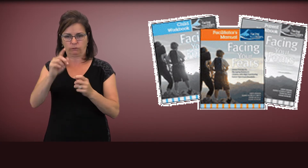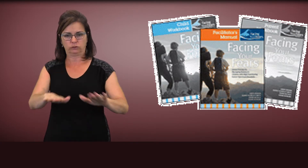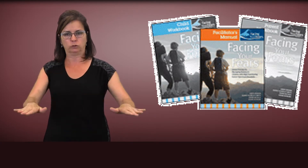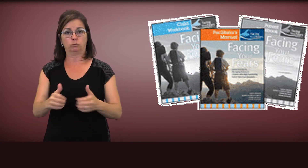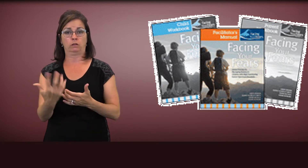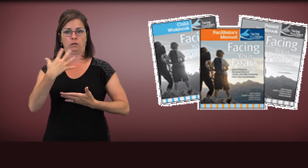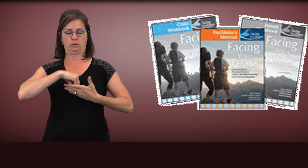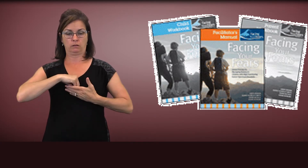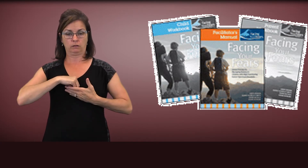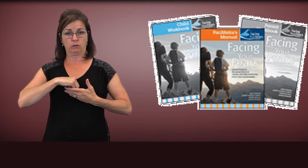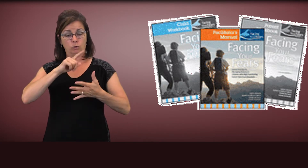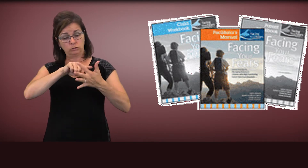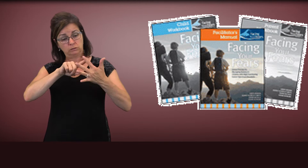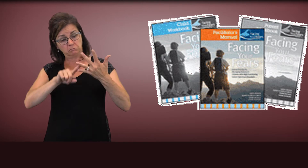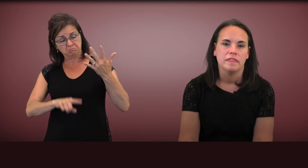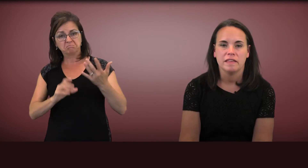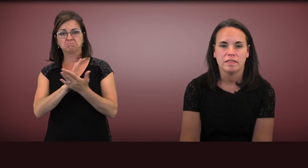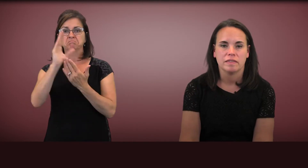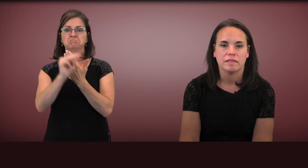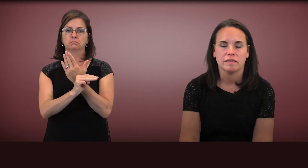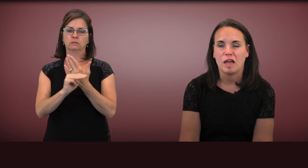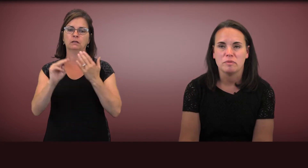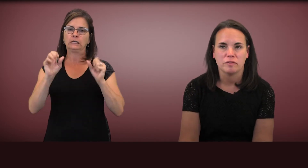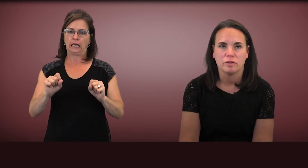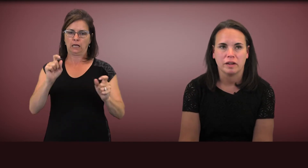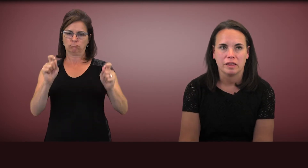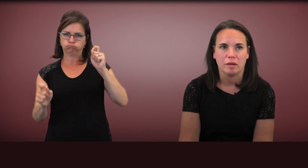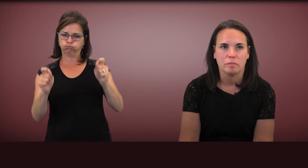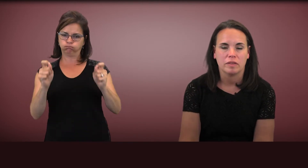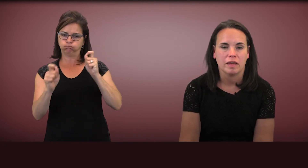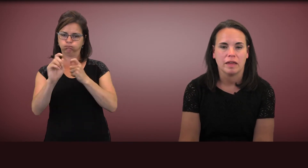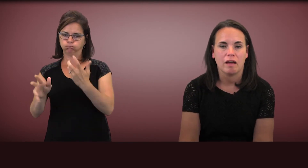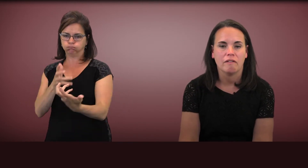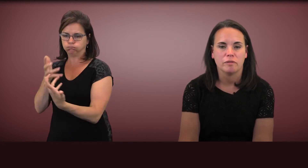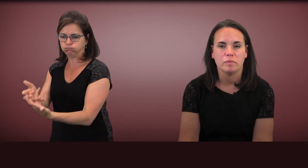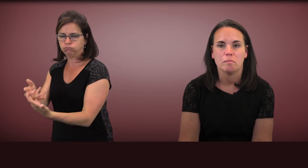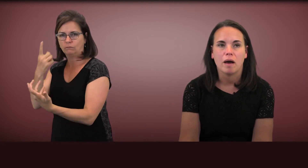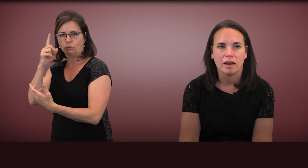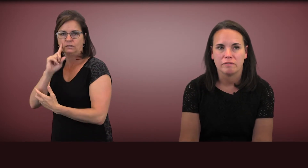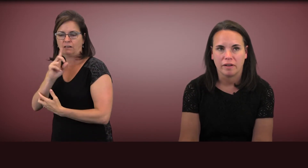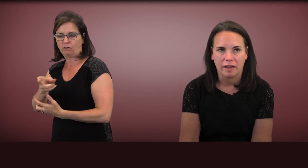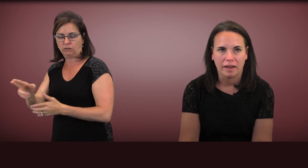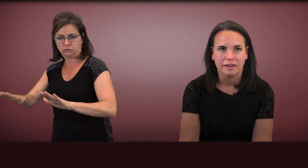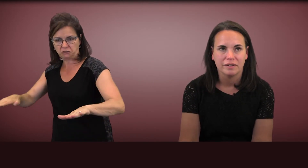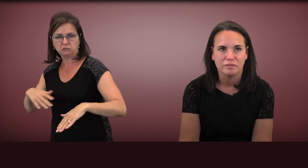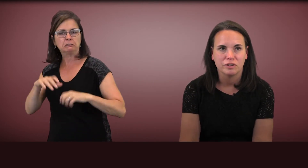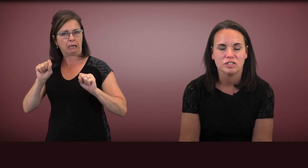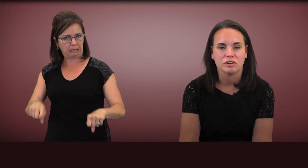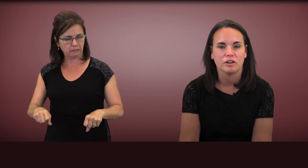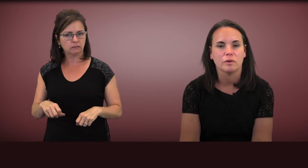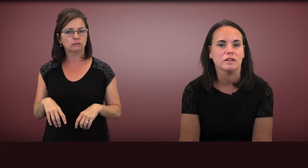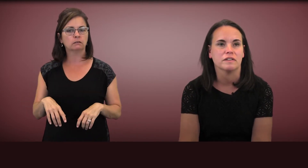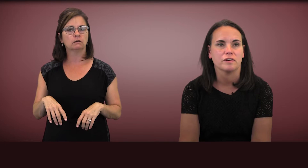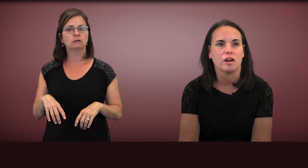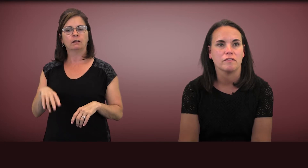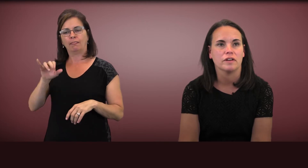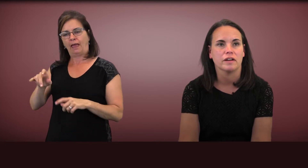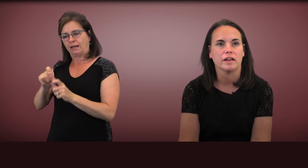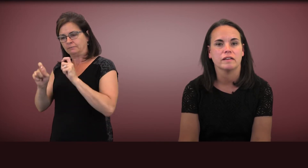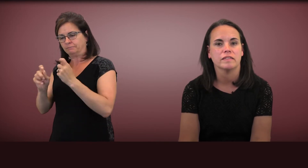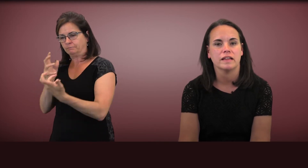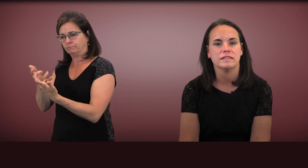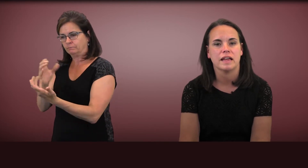children with autism. These types of curriculums can often be modified for children who are deaf and